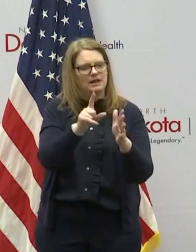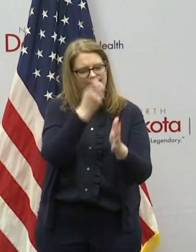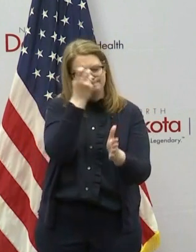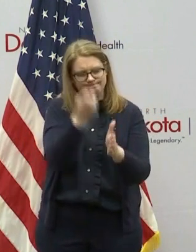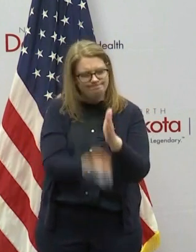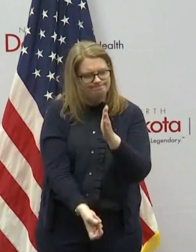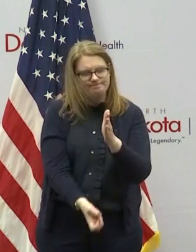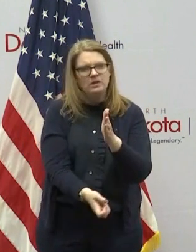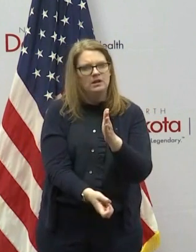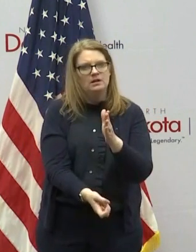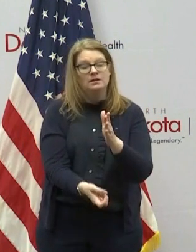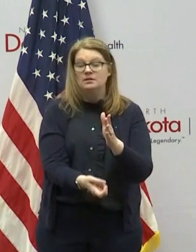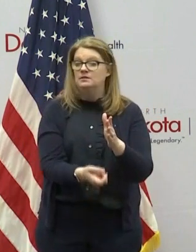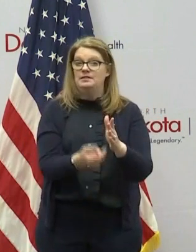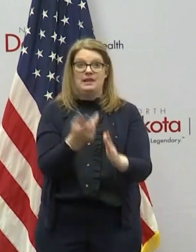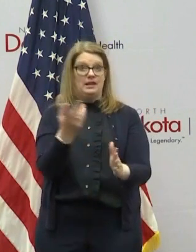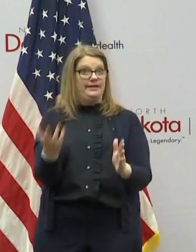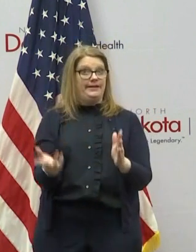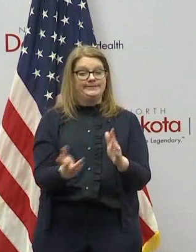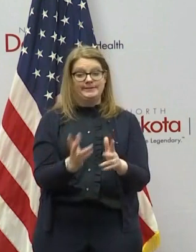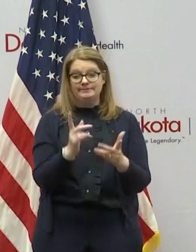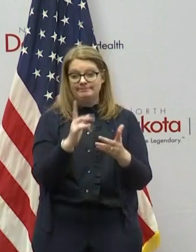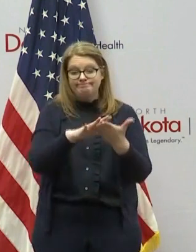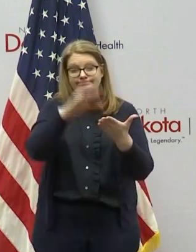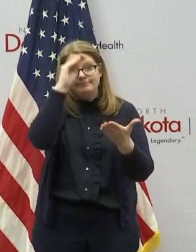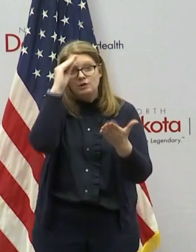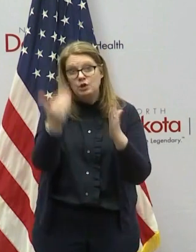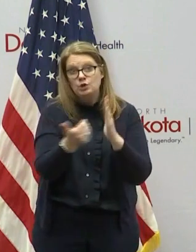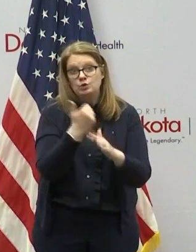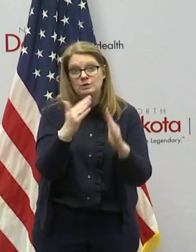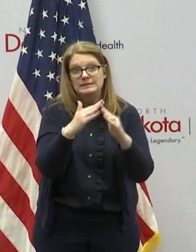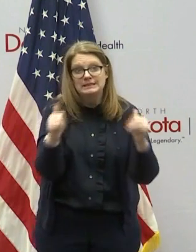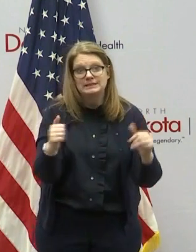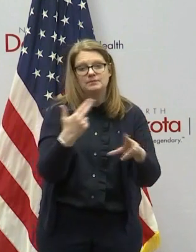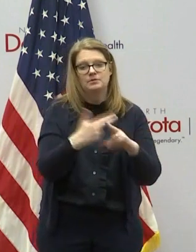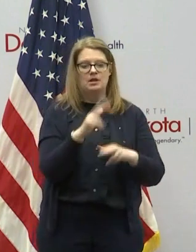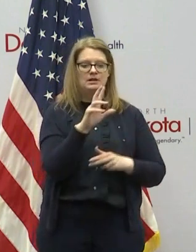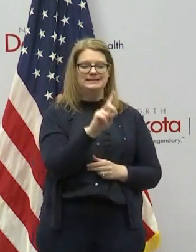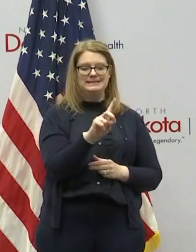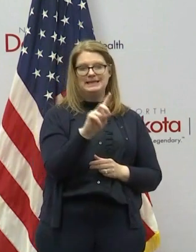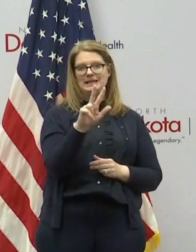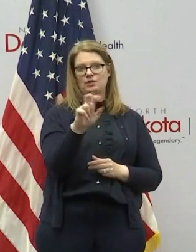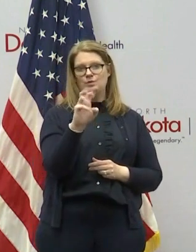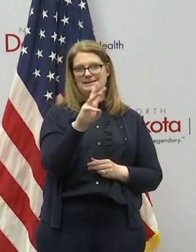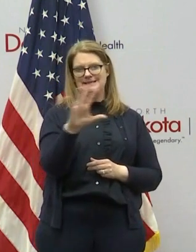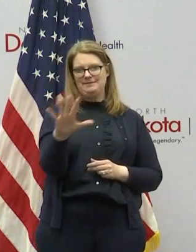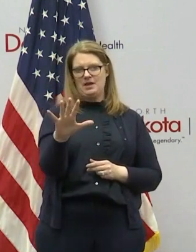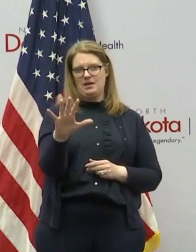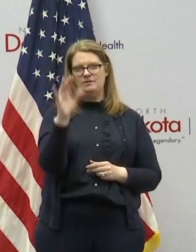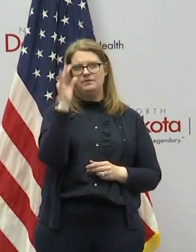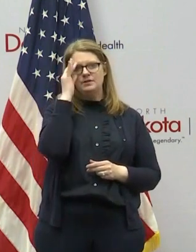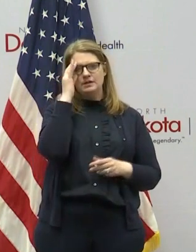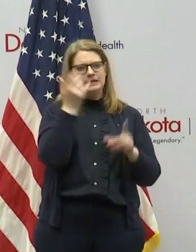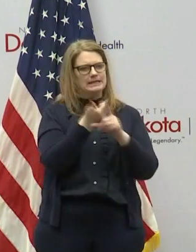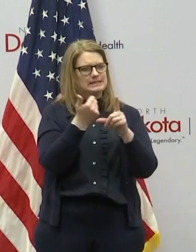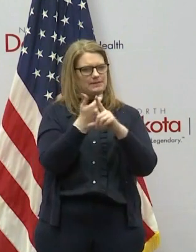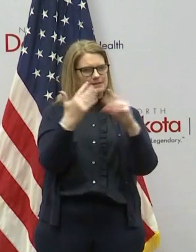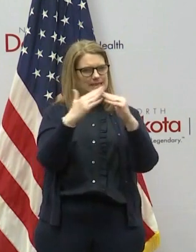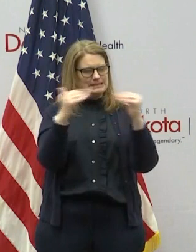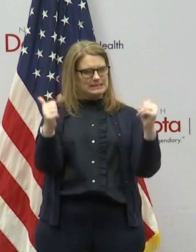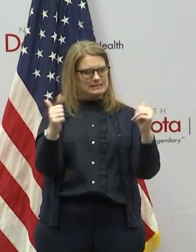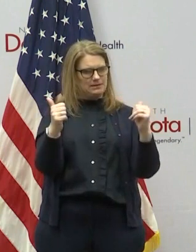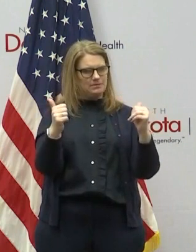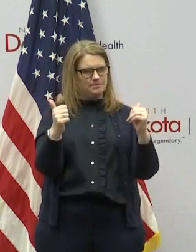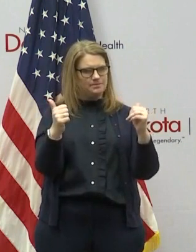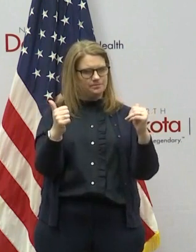to a brand new system. We call it D365, that is the system that